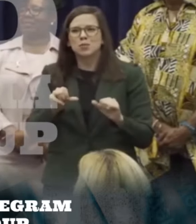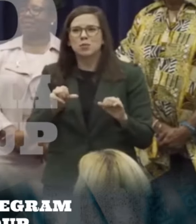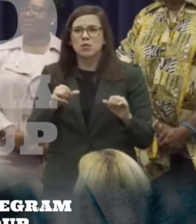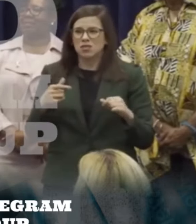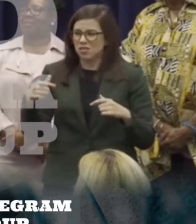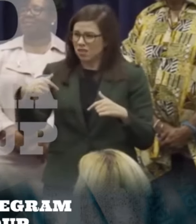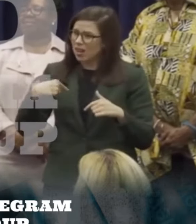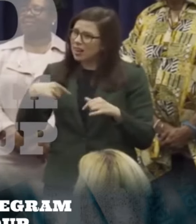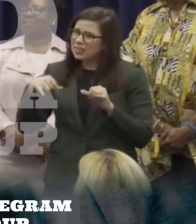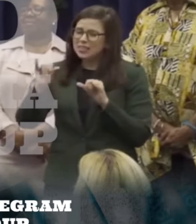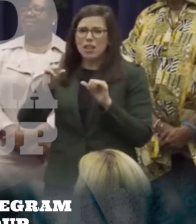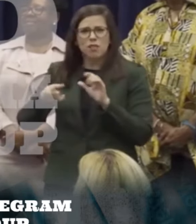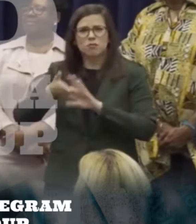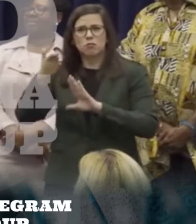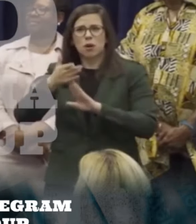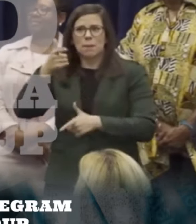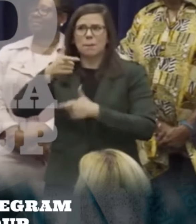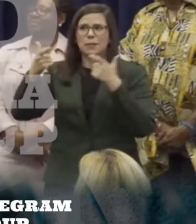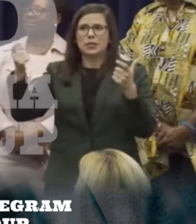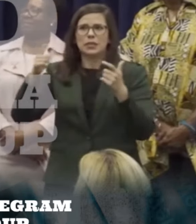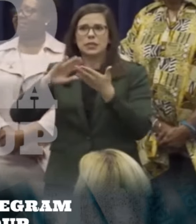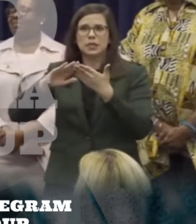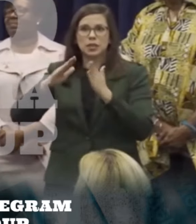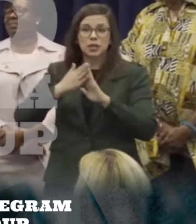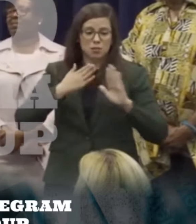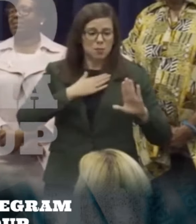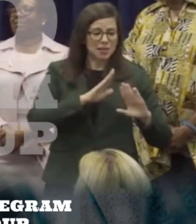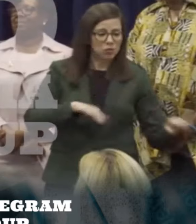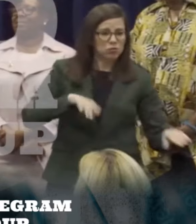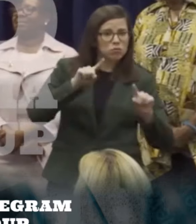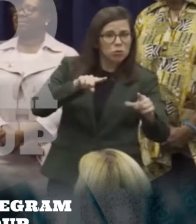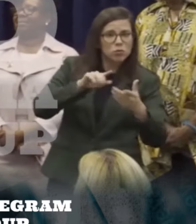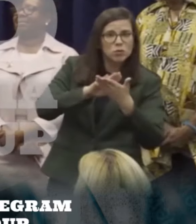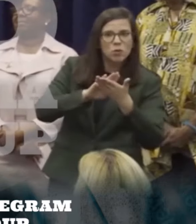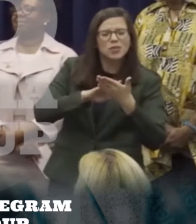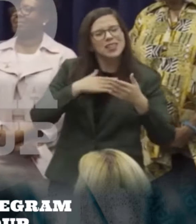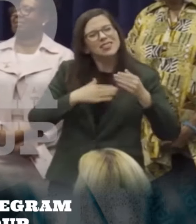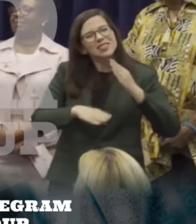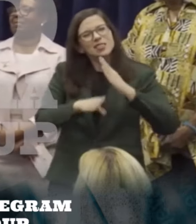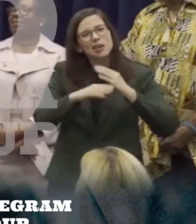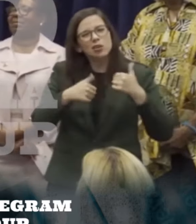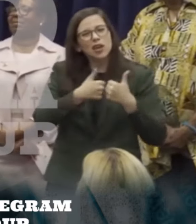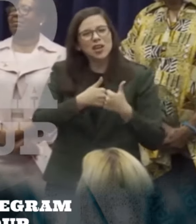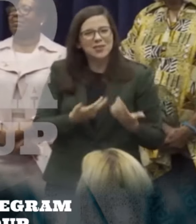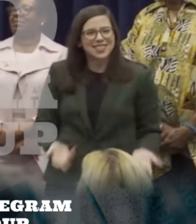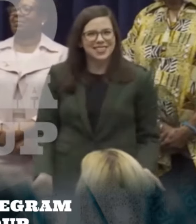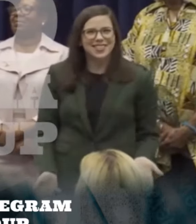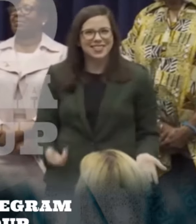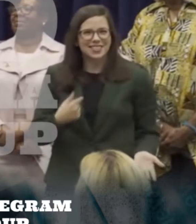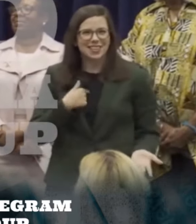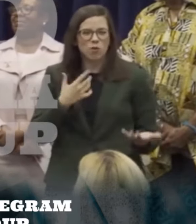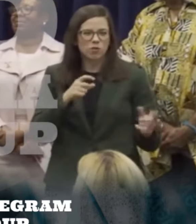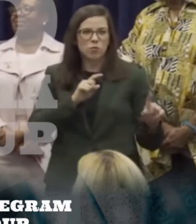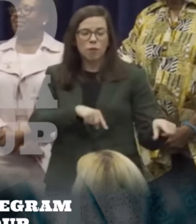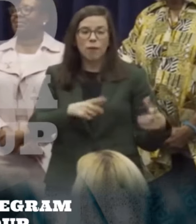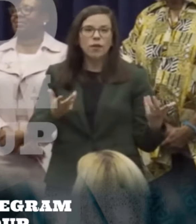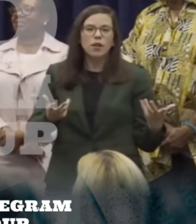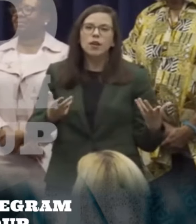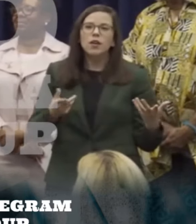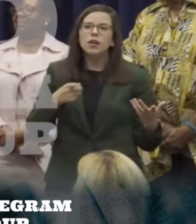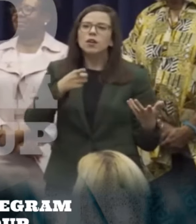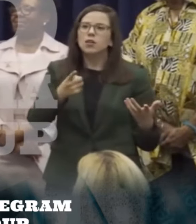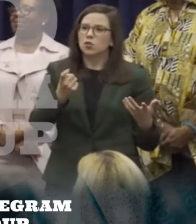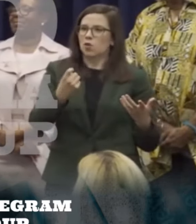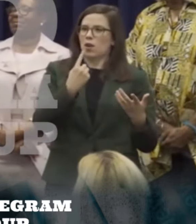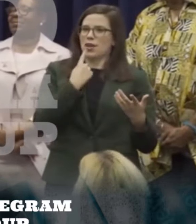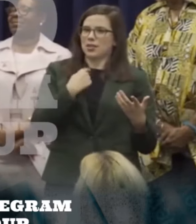major city. I have children who attend schools who have soccer games, y'all. You know, you all are asking me as if I'm not a parent